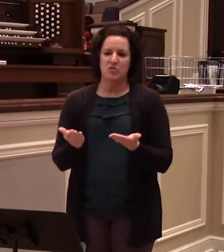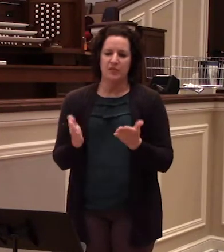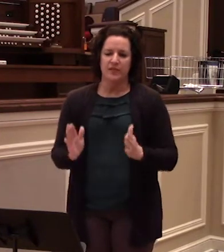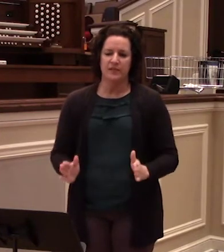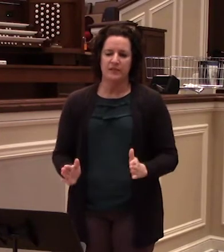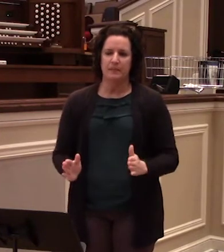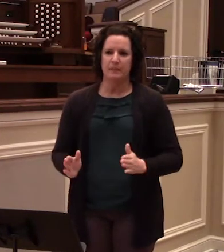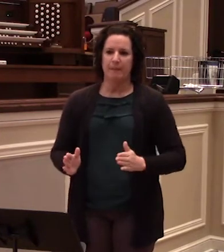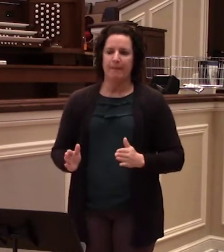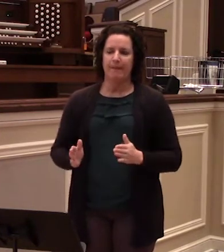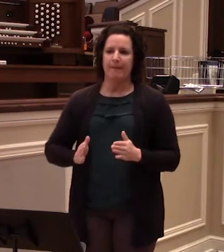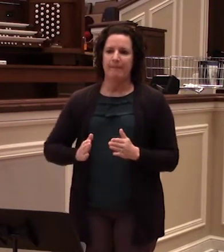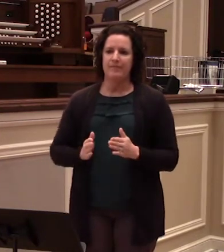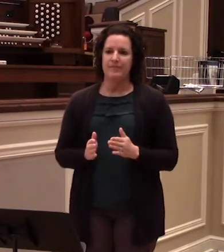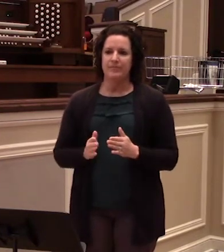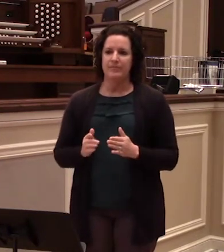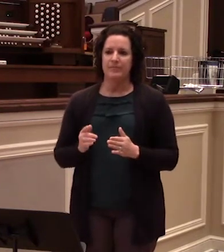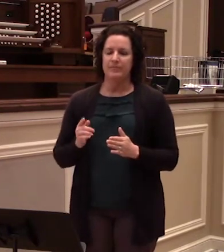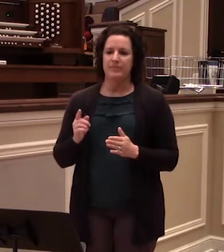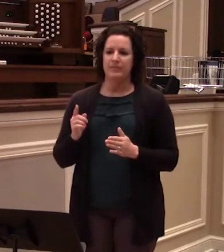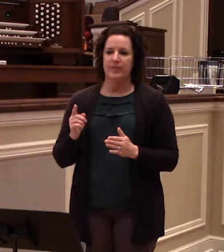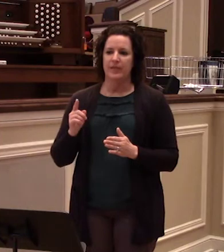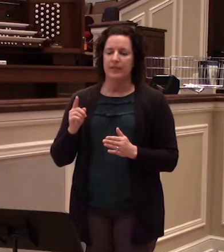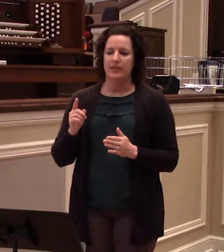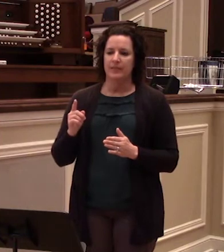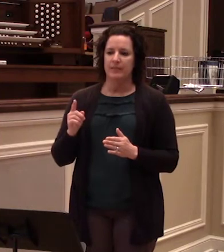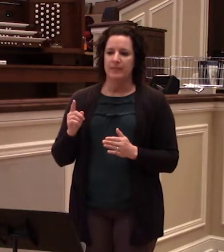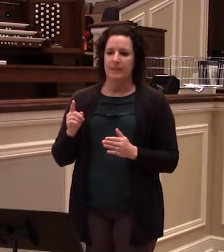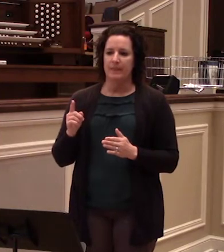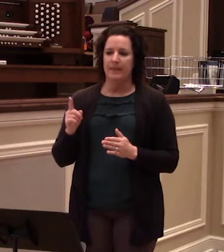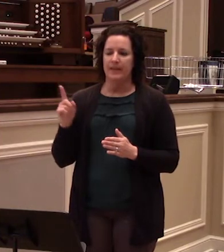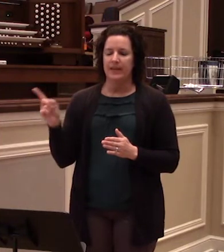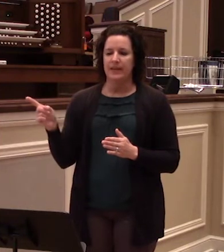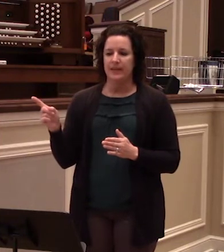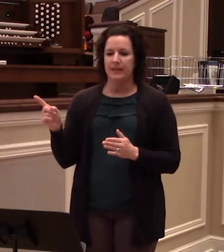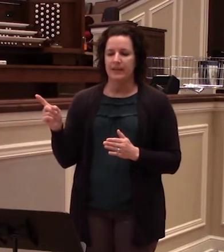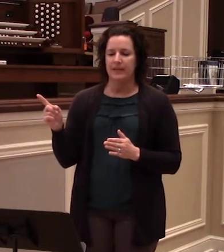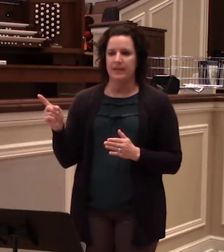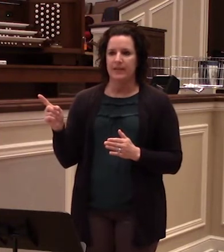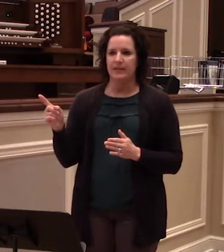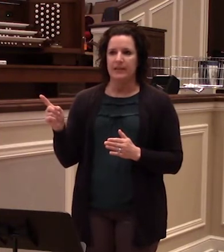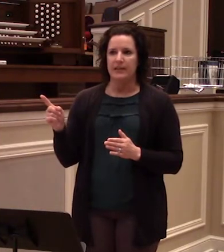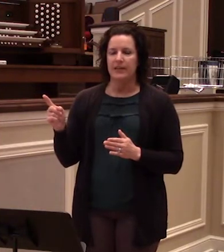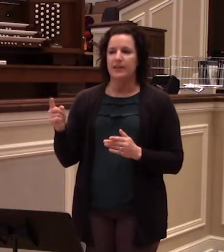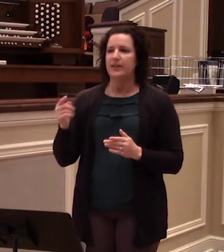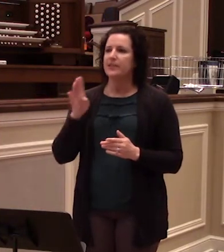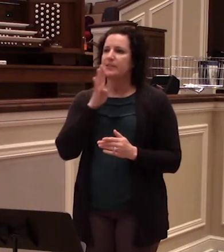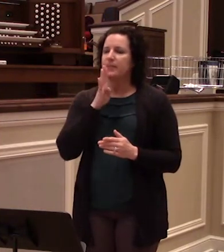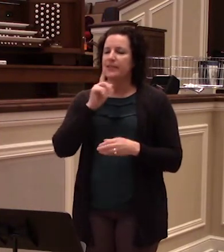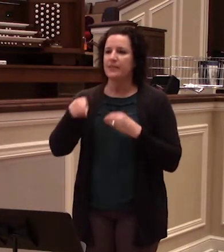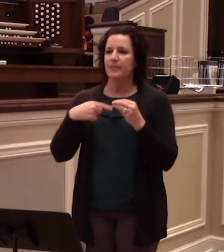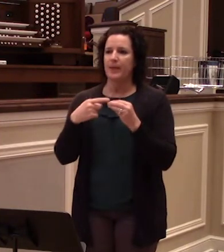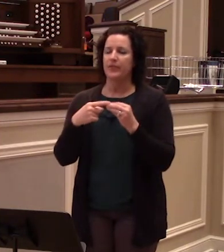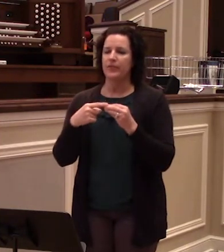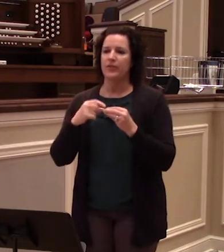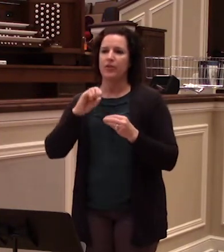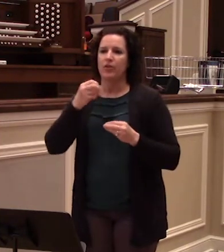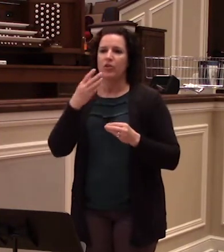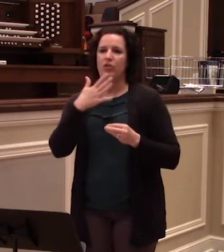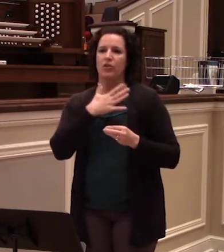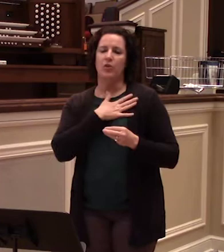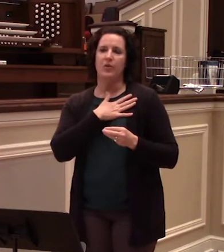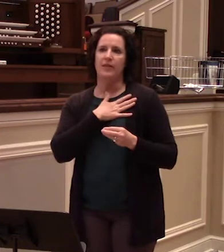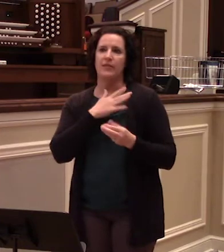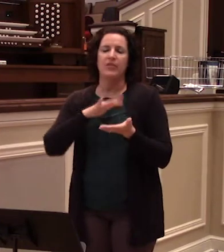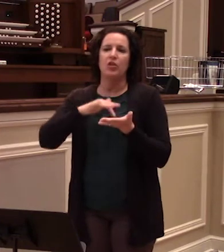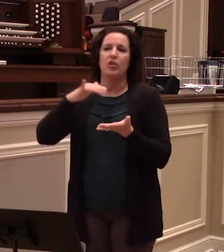of the glory of God, the glory of God. In John's gospel, that's really a major theme, the glory of God. And Simeon speaks of it here, the glory